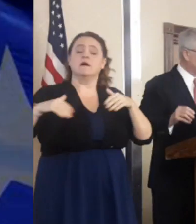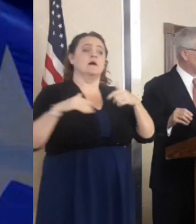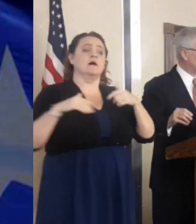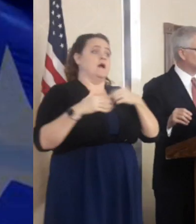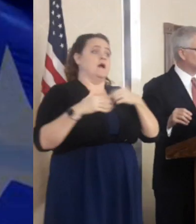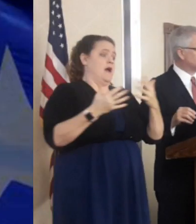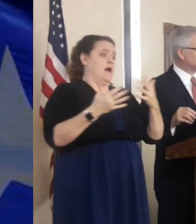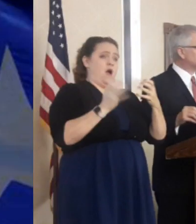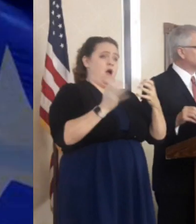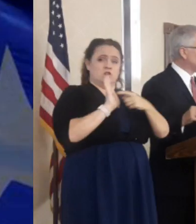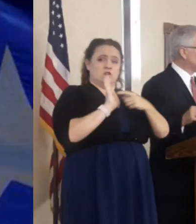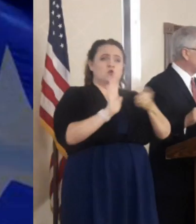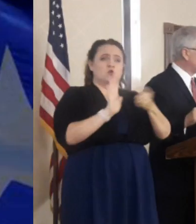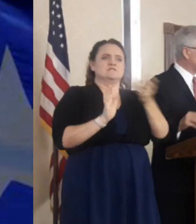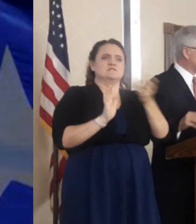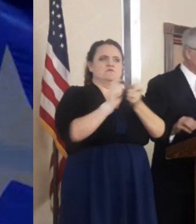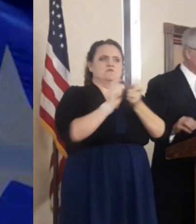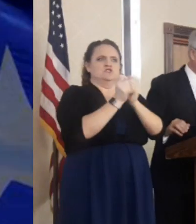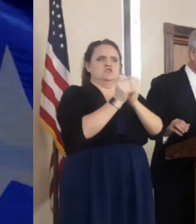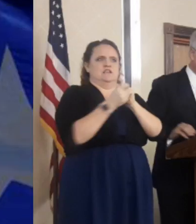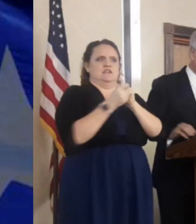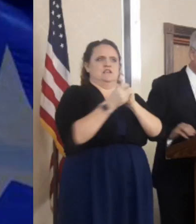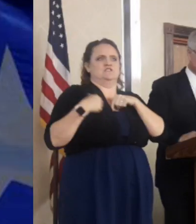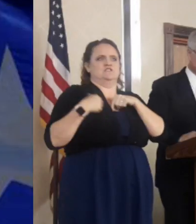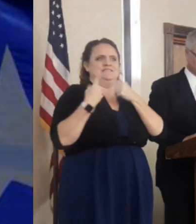changes since the notice that you received.